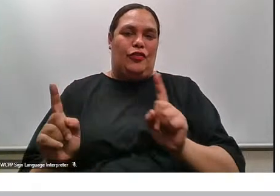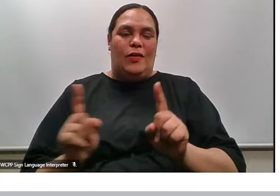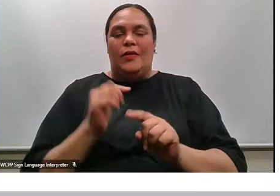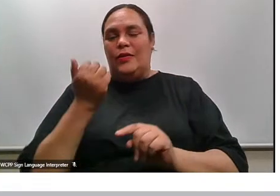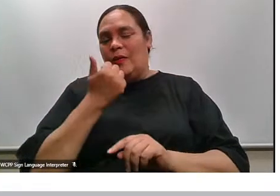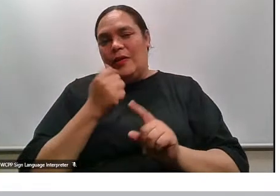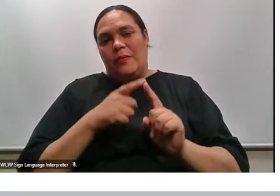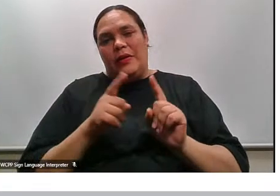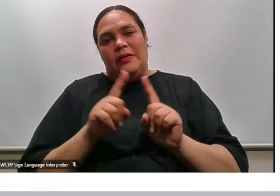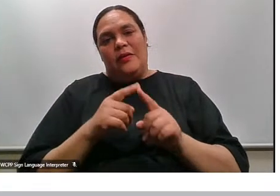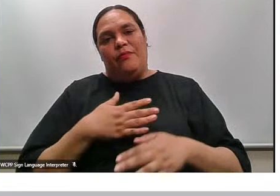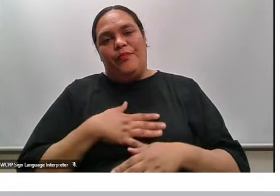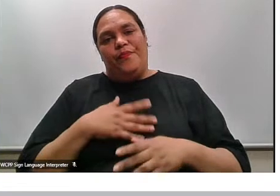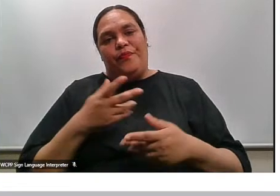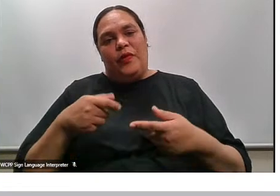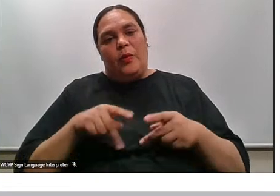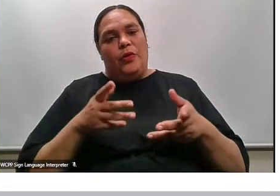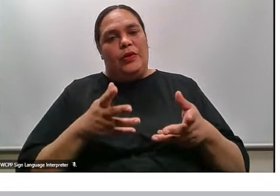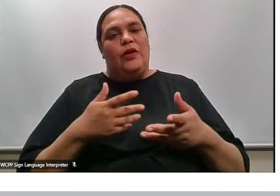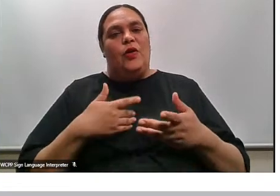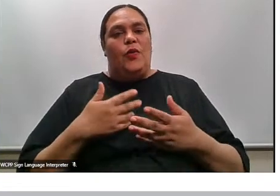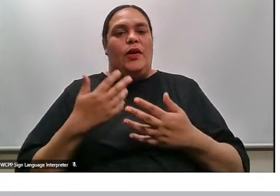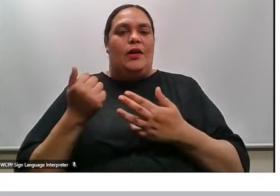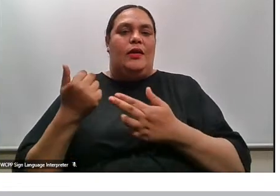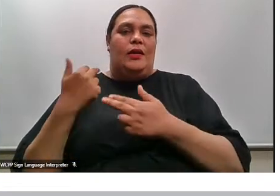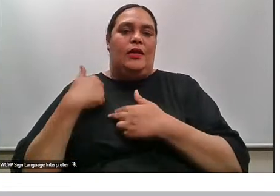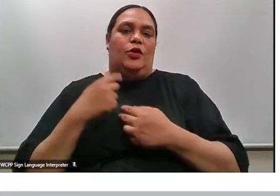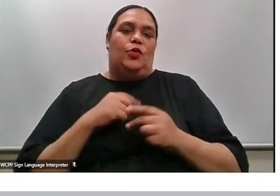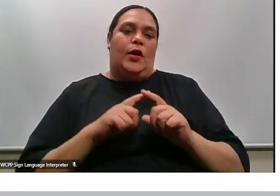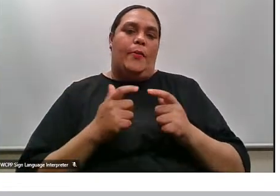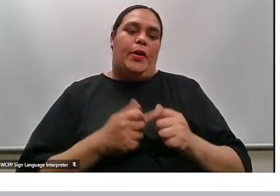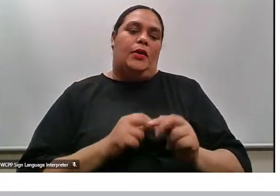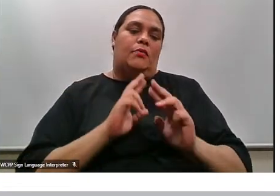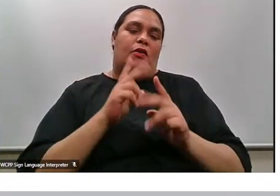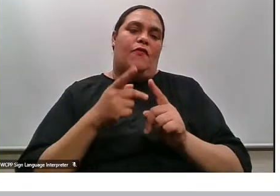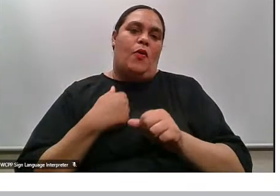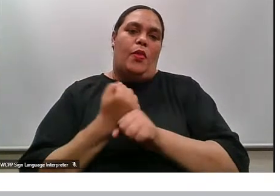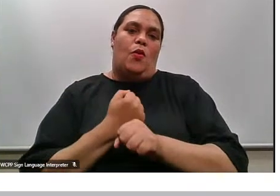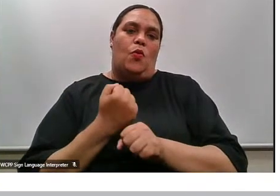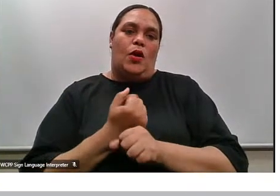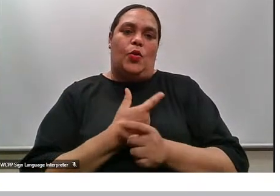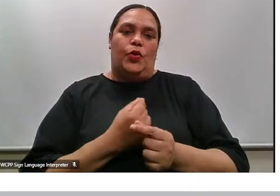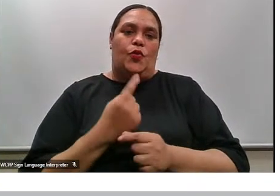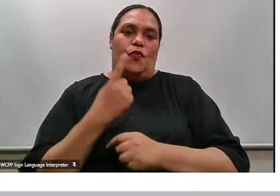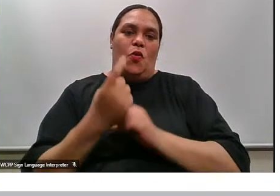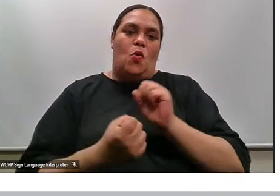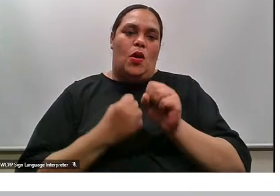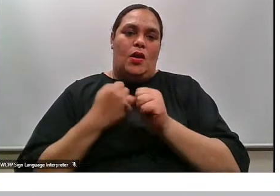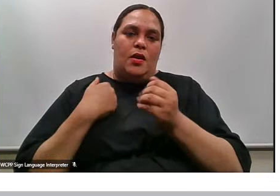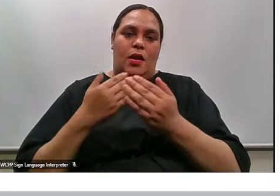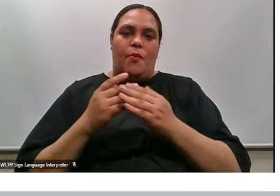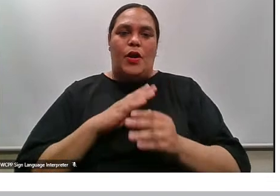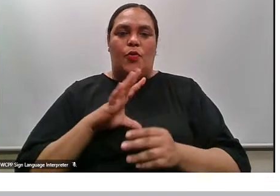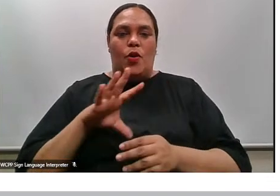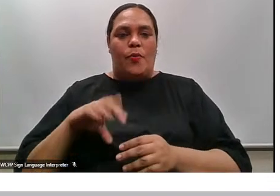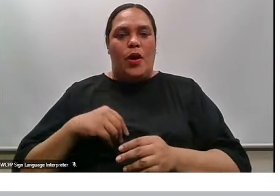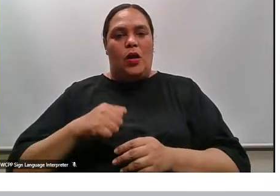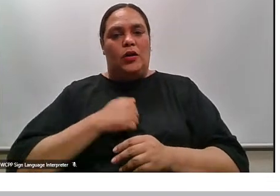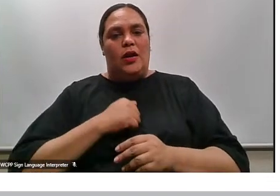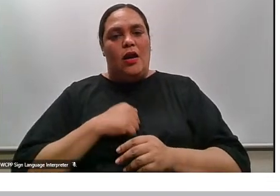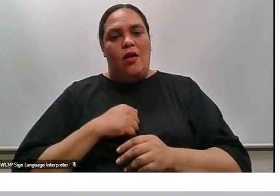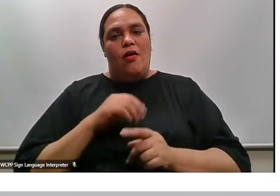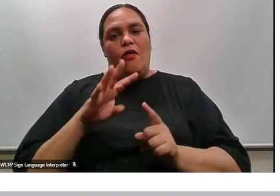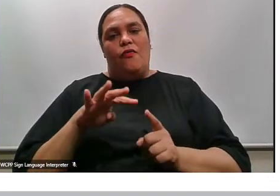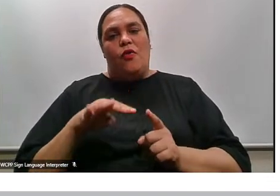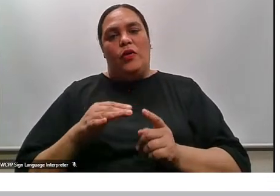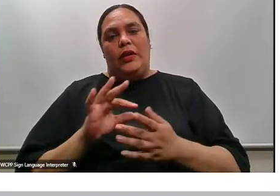Also grateful for this opportunity to account to the committee for our work over the past year. We're very proud of our 14th